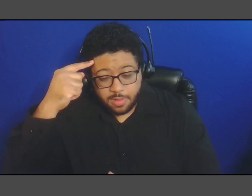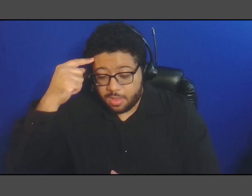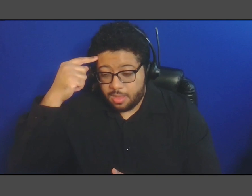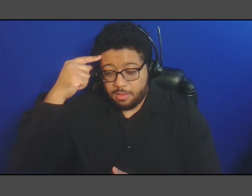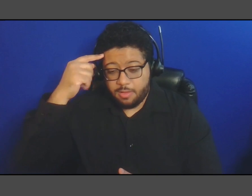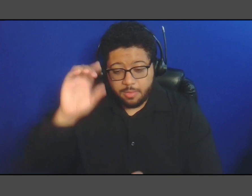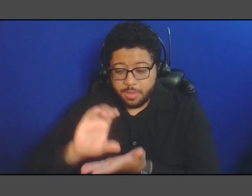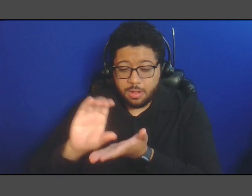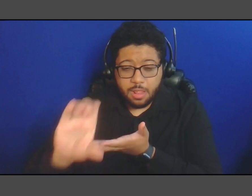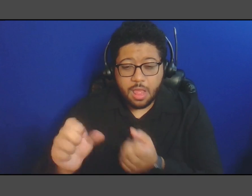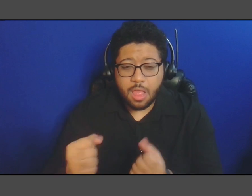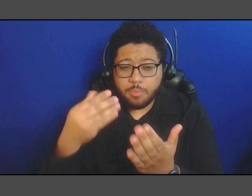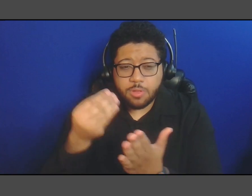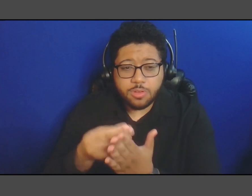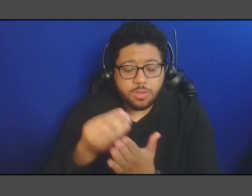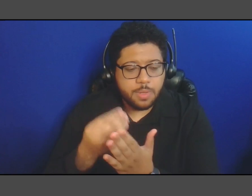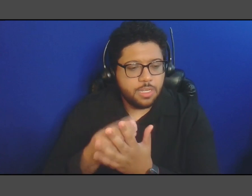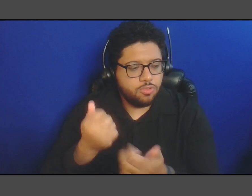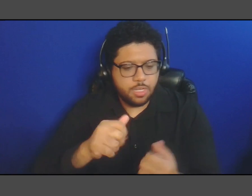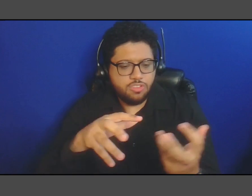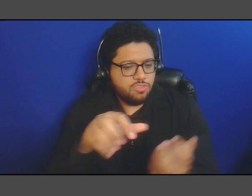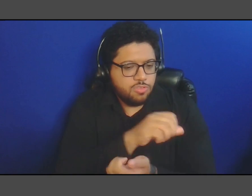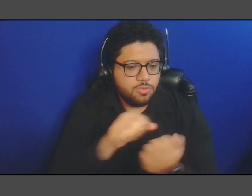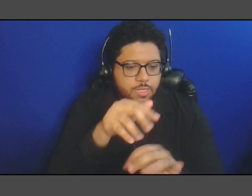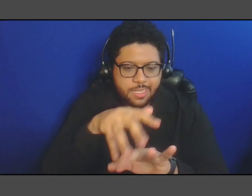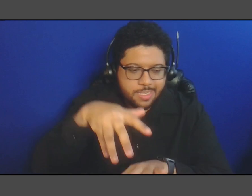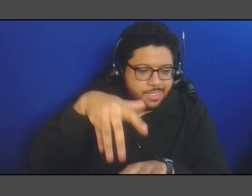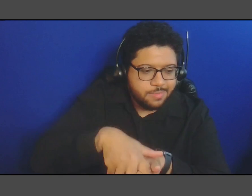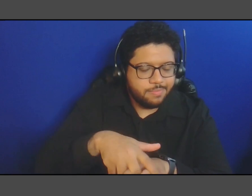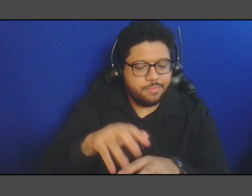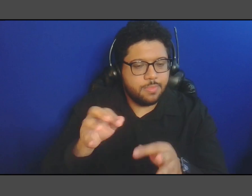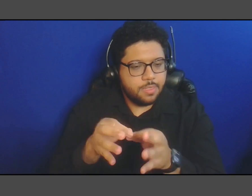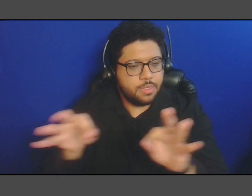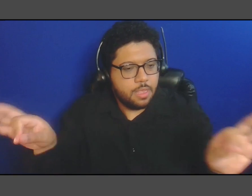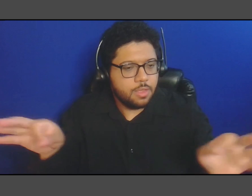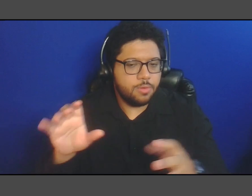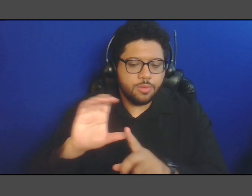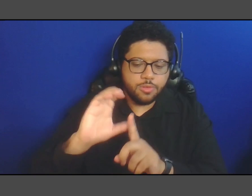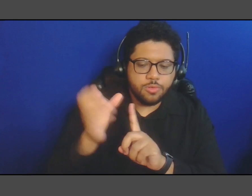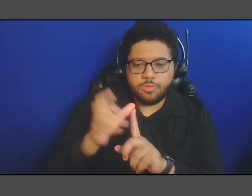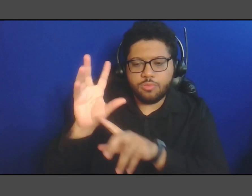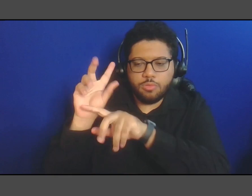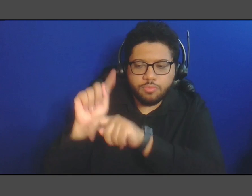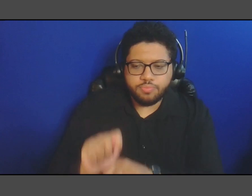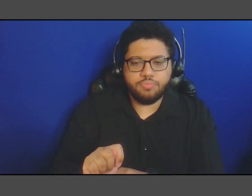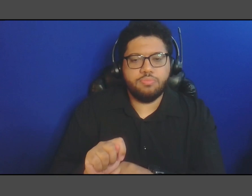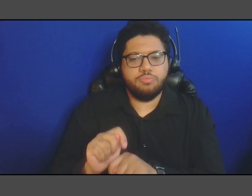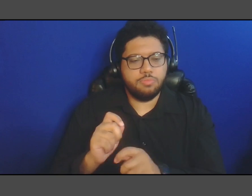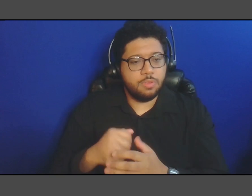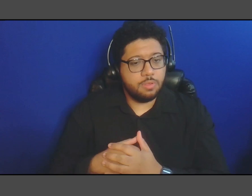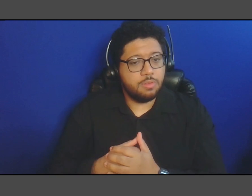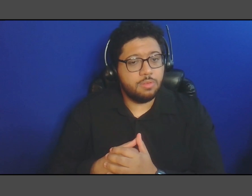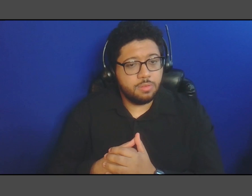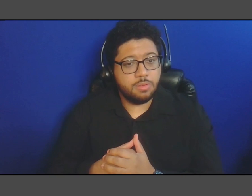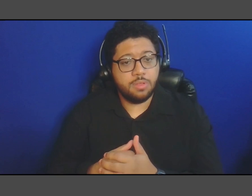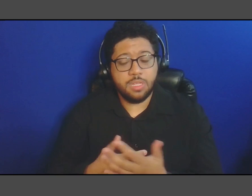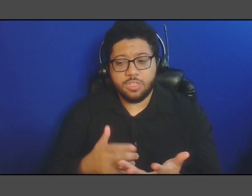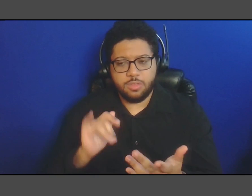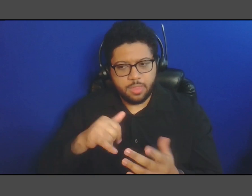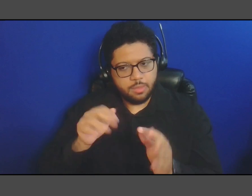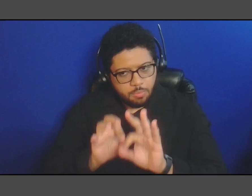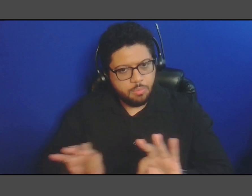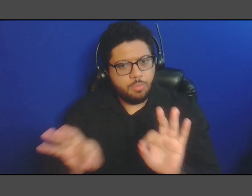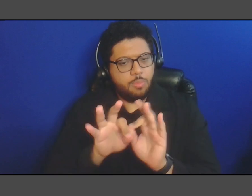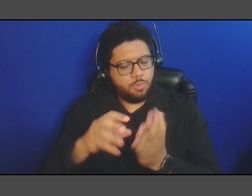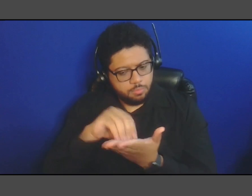culture, and tradition? So that was an important piece also to reckon with. Also